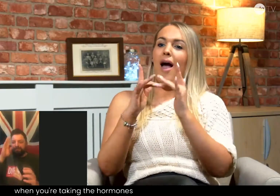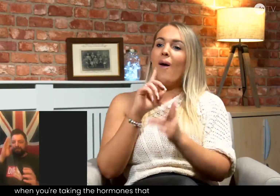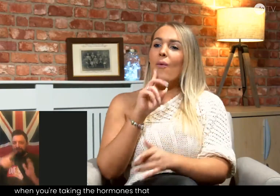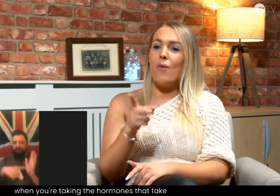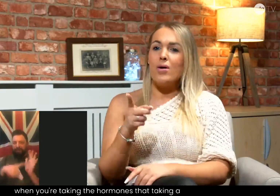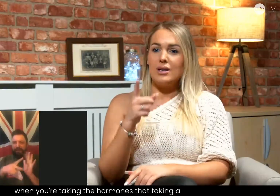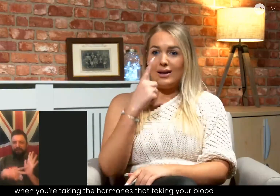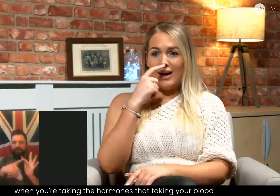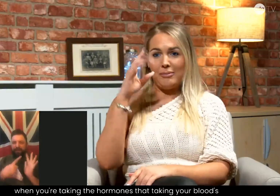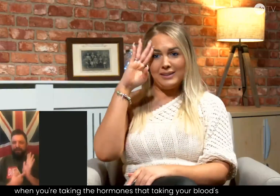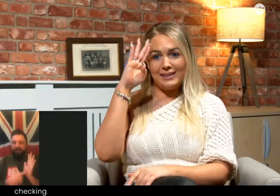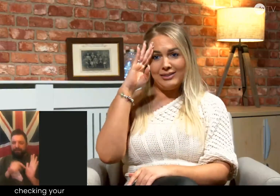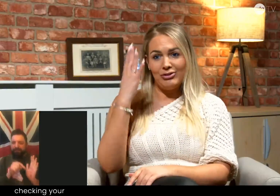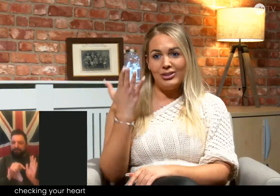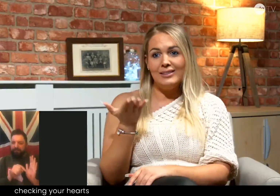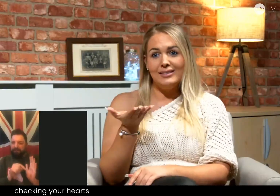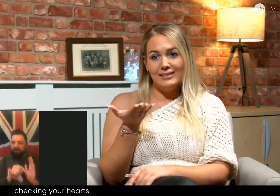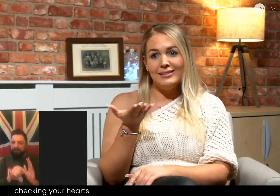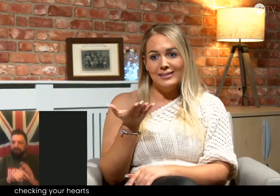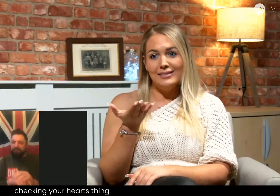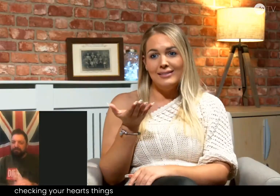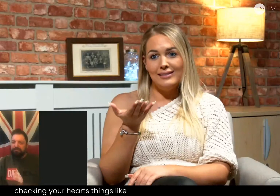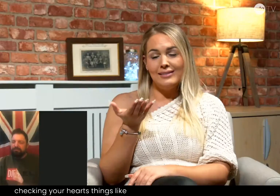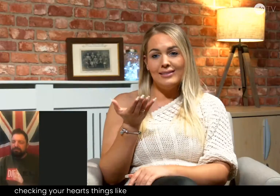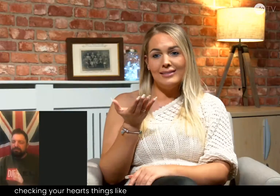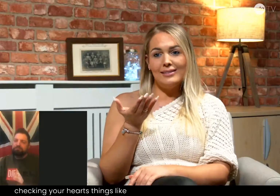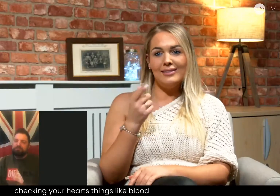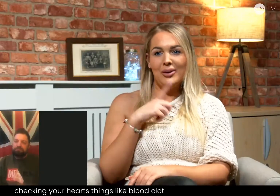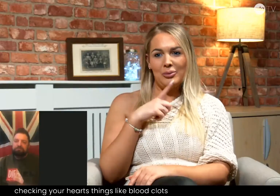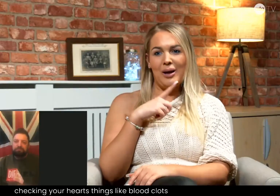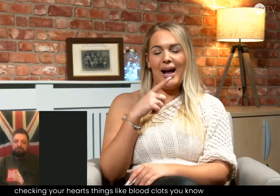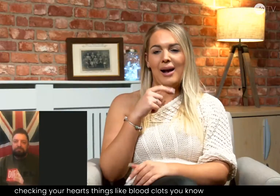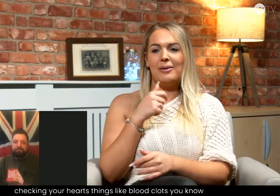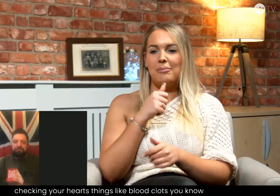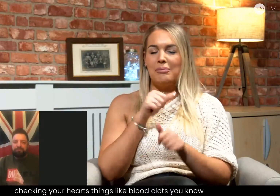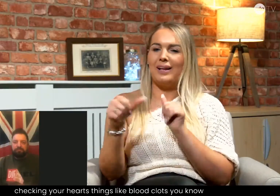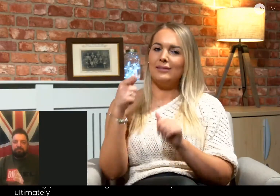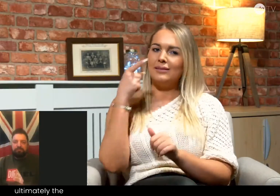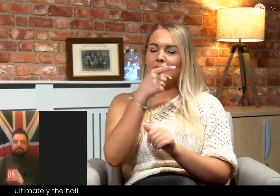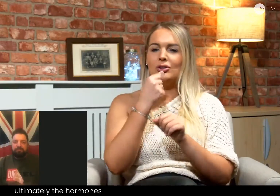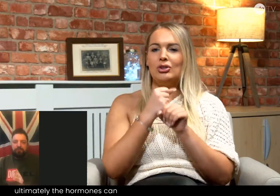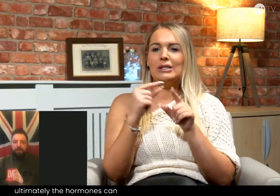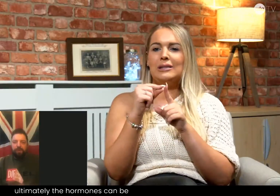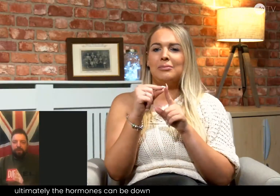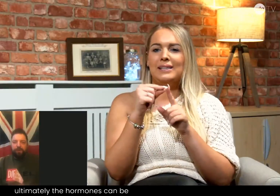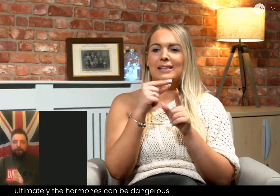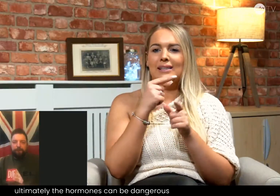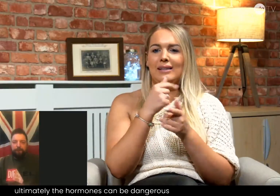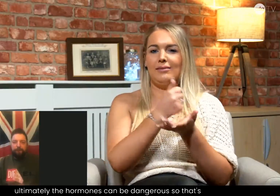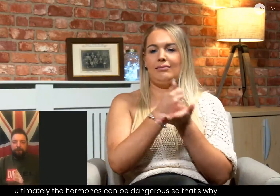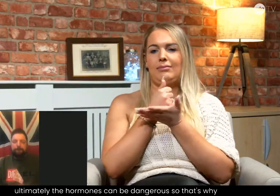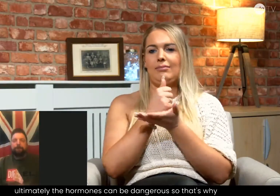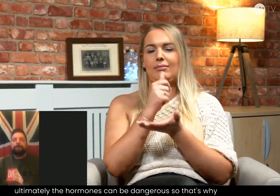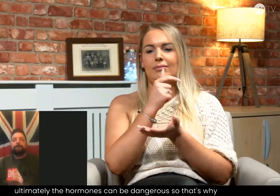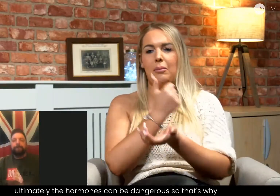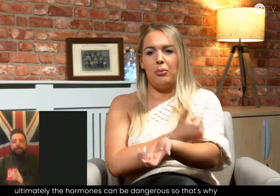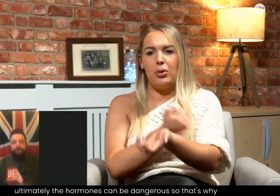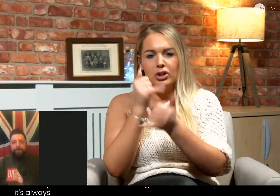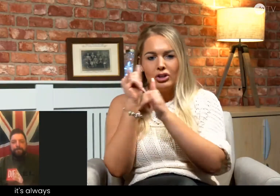hearts, things like blood clots. You know, ultimately the hormones can be dangerous. So that's why it's always best to go through the GP, because